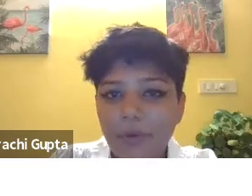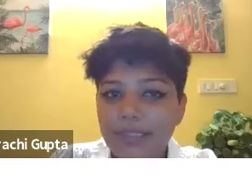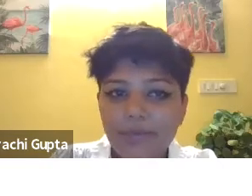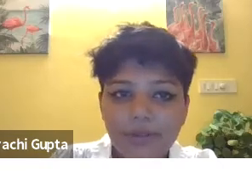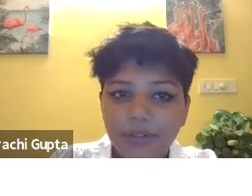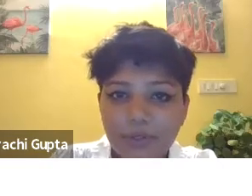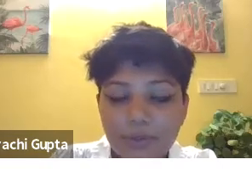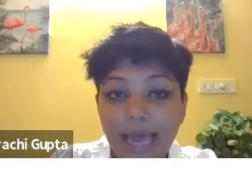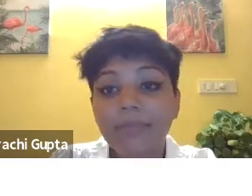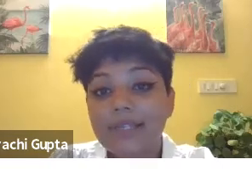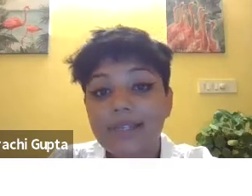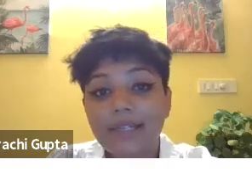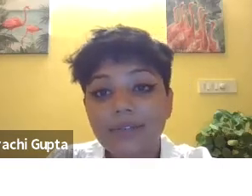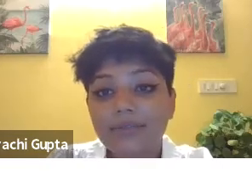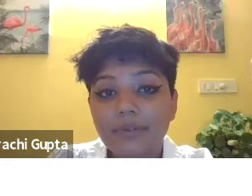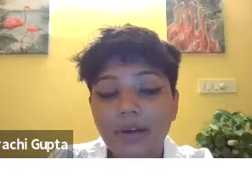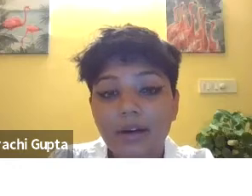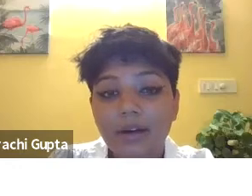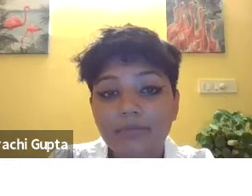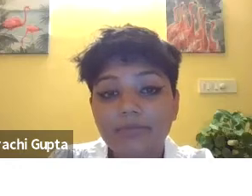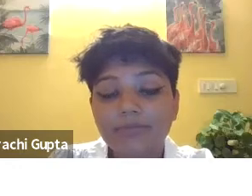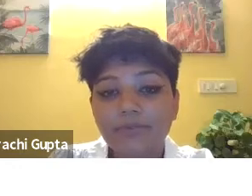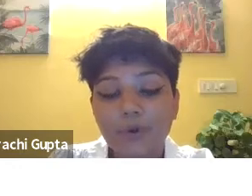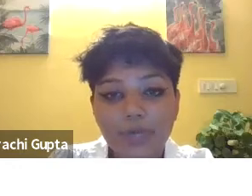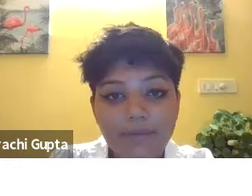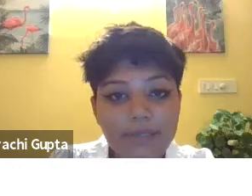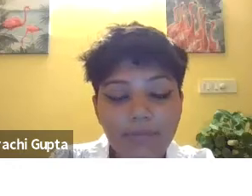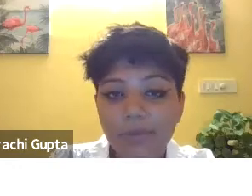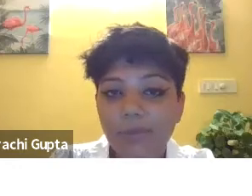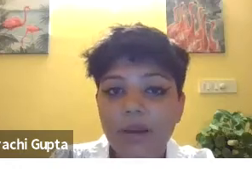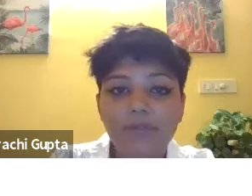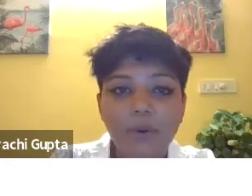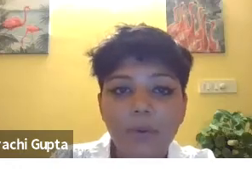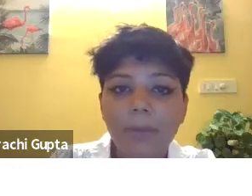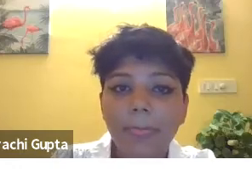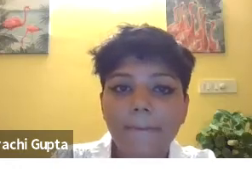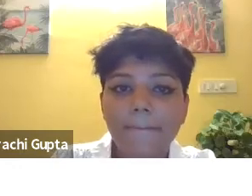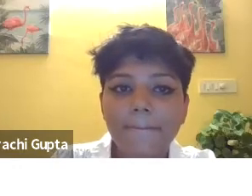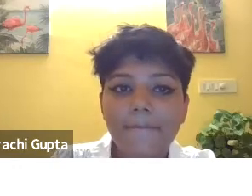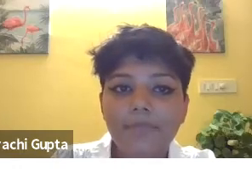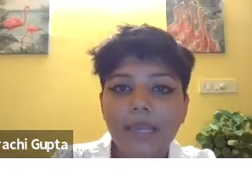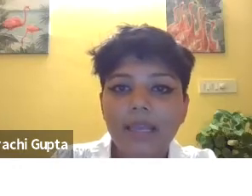And of course, there were the usual administrative uh, photographs that people were coming for.